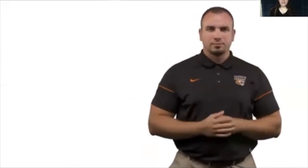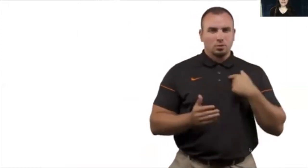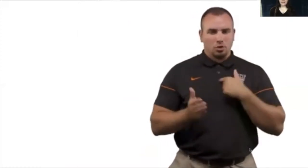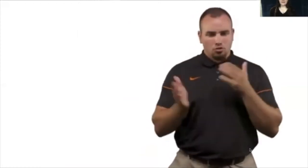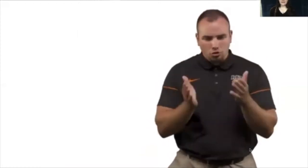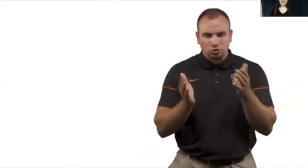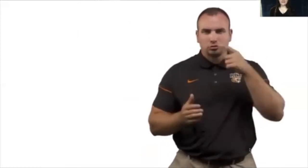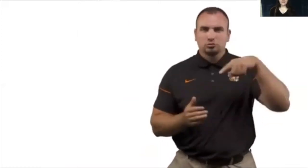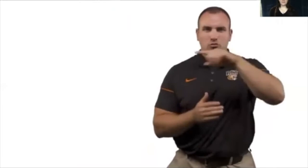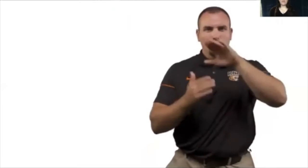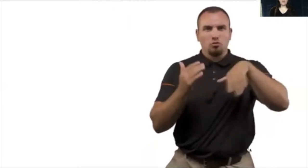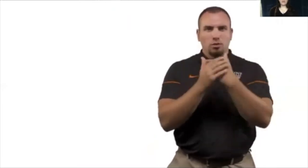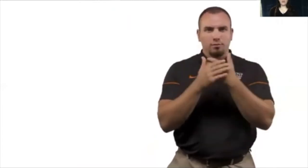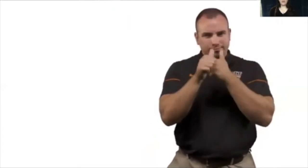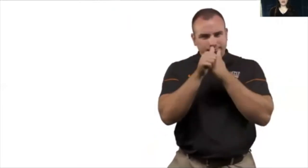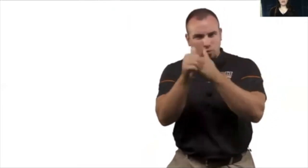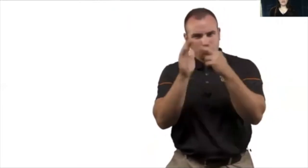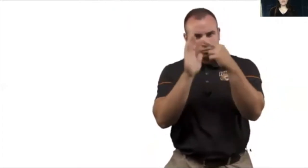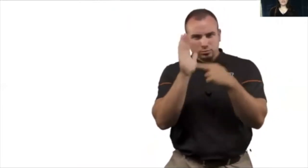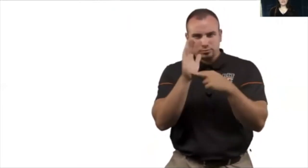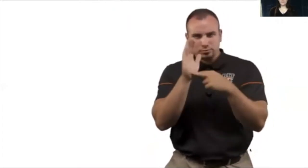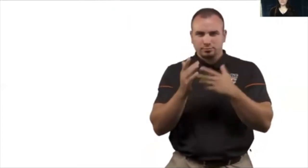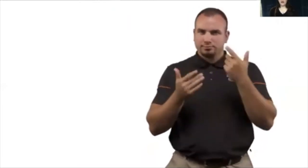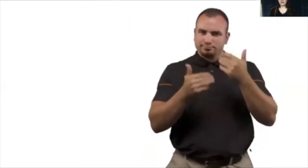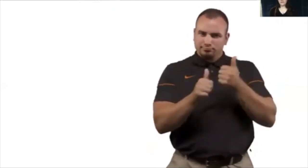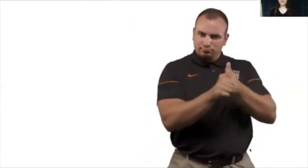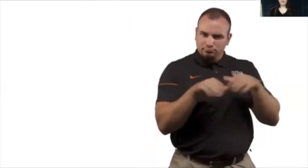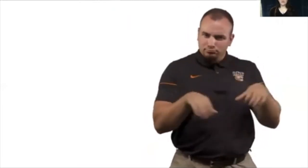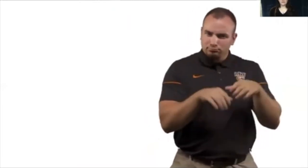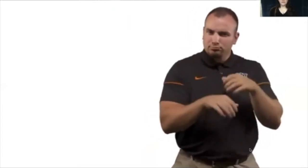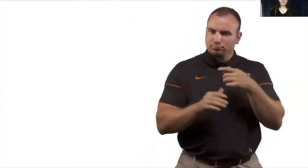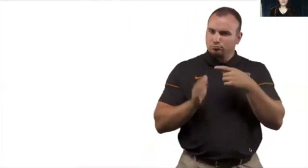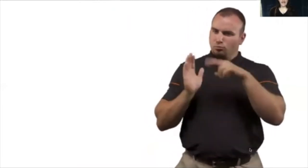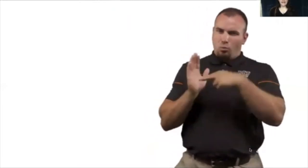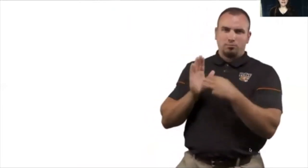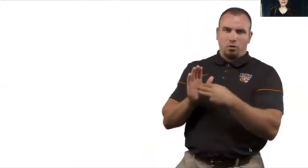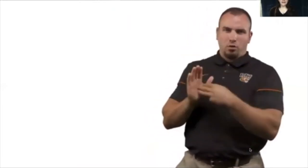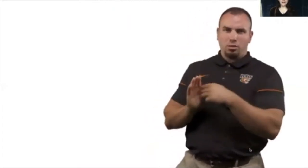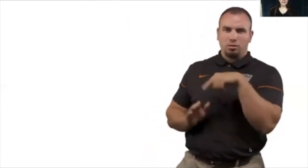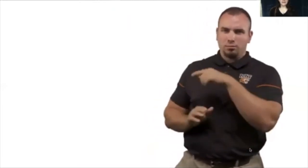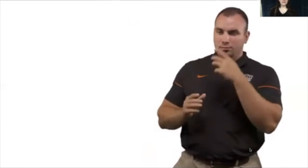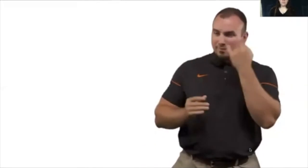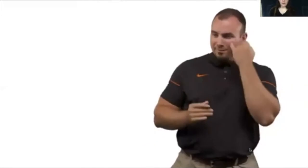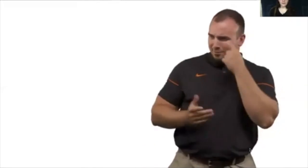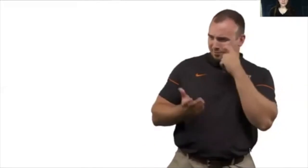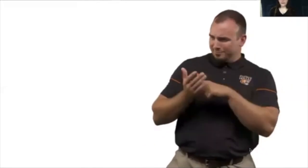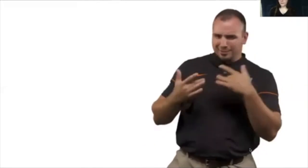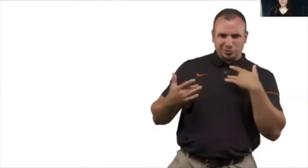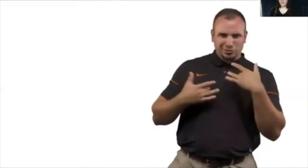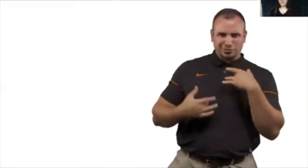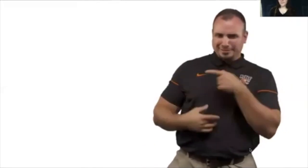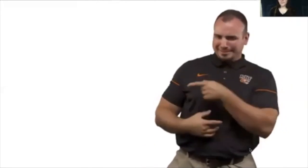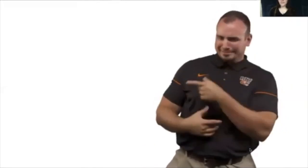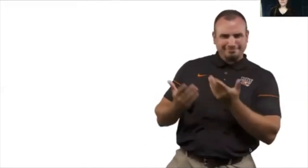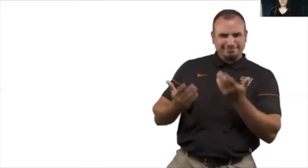has taken it very seriously that we follow these COVID guidelines. It's important for all of us to follow the rules and take actions and be role models for other